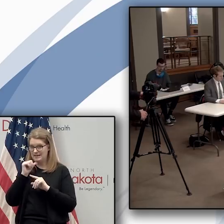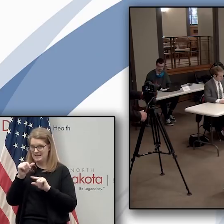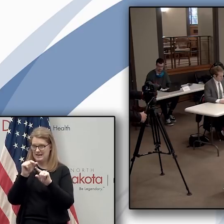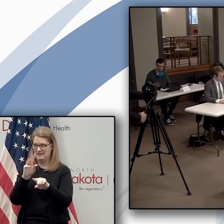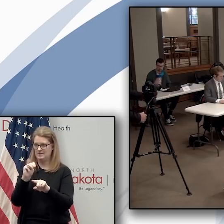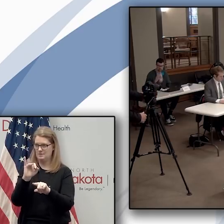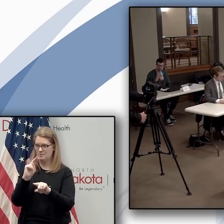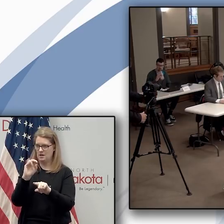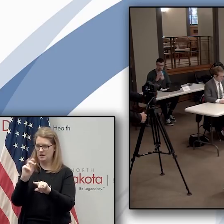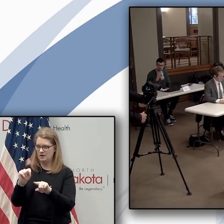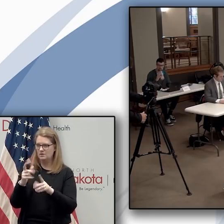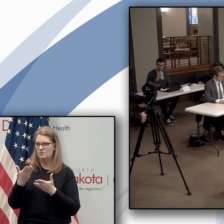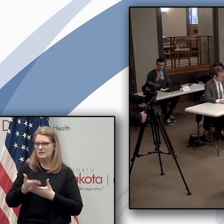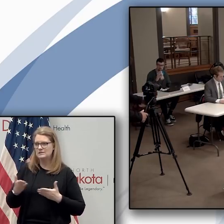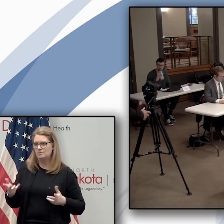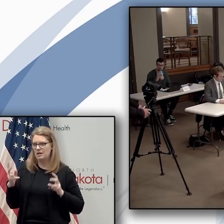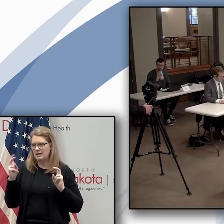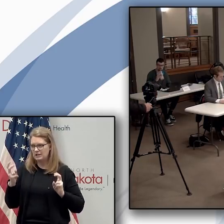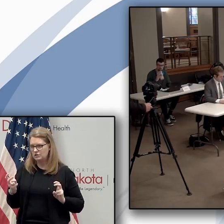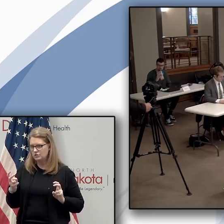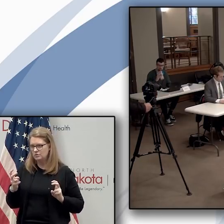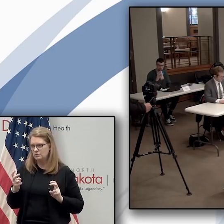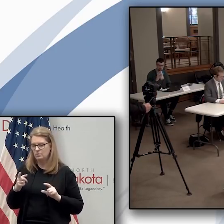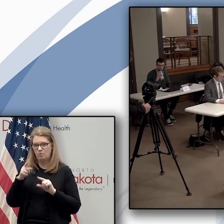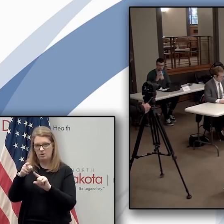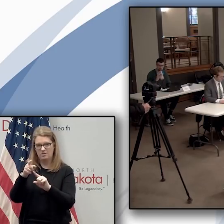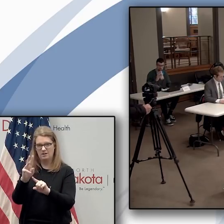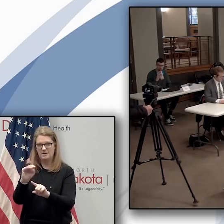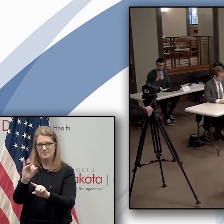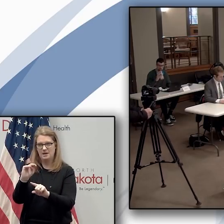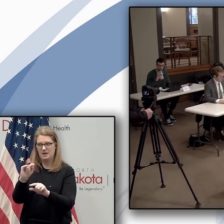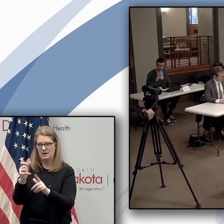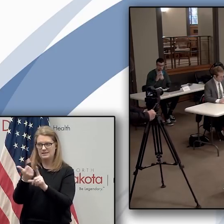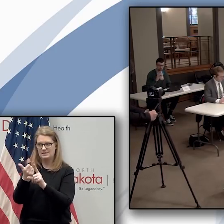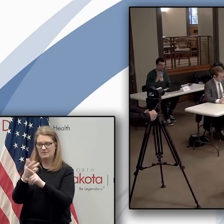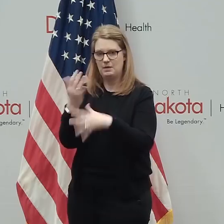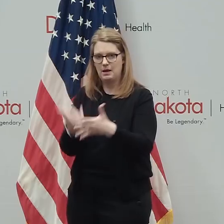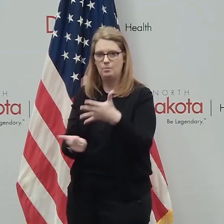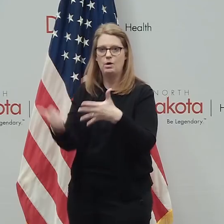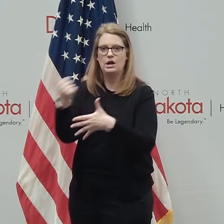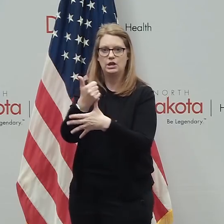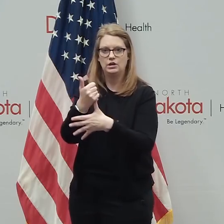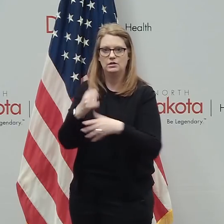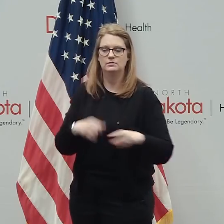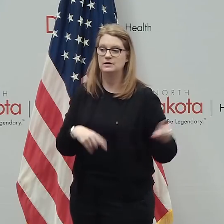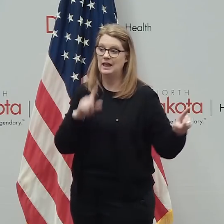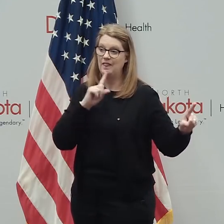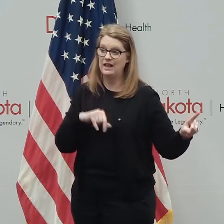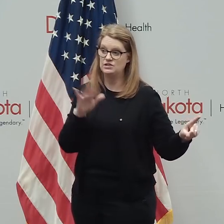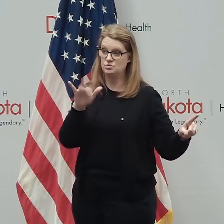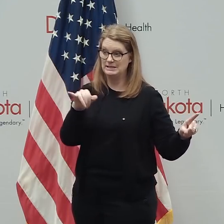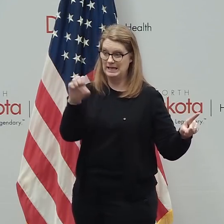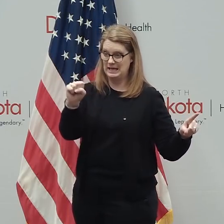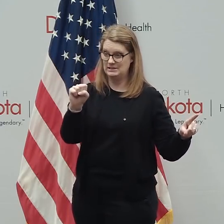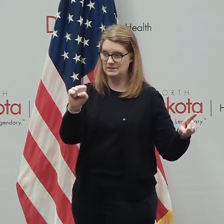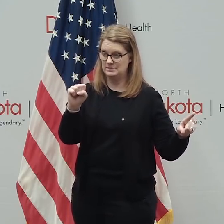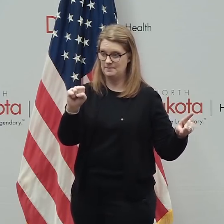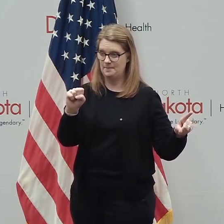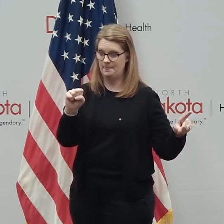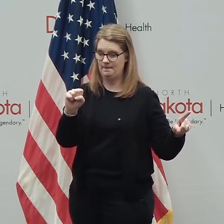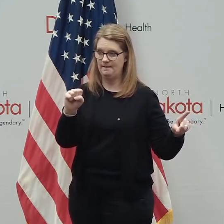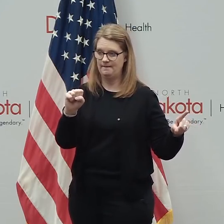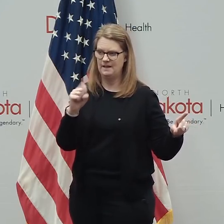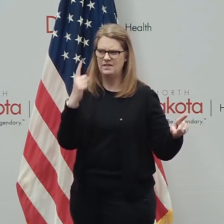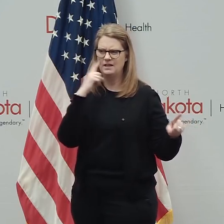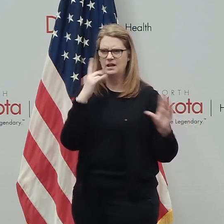Once the supply issue is resolved, will the state make Minot a priority for a testing event? The answer is yes, and I think I